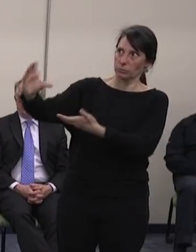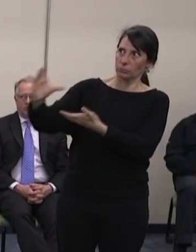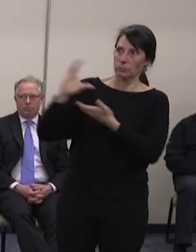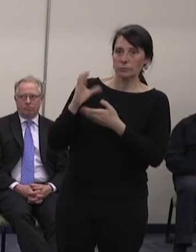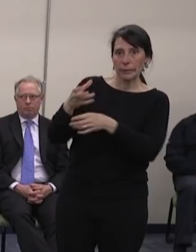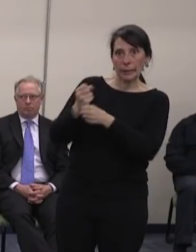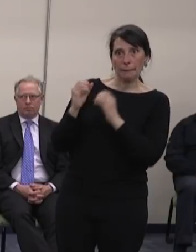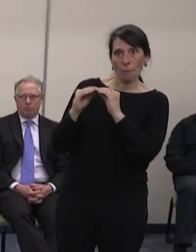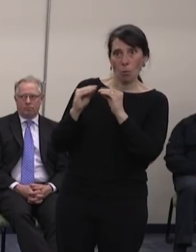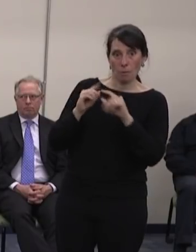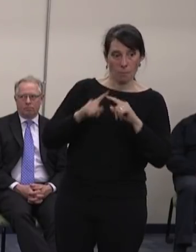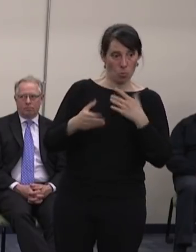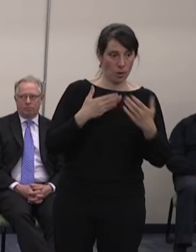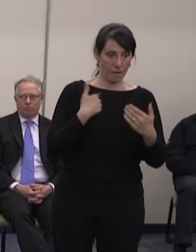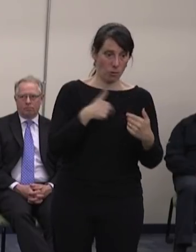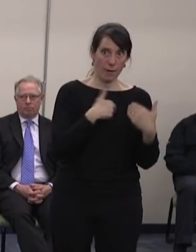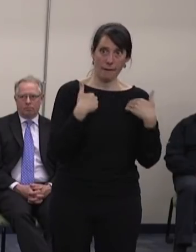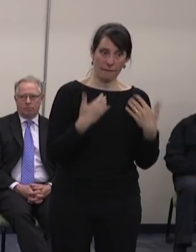on hand.